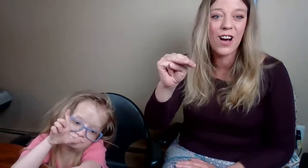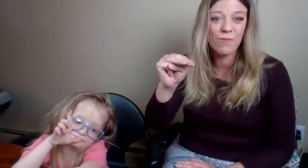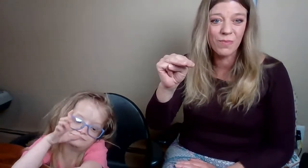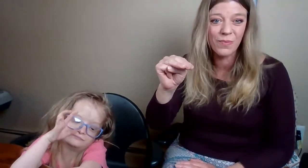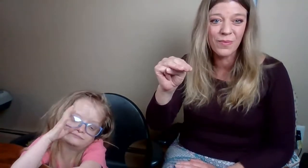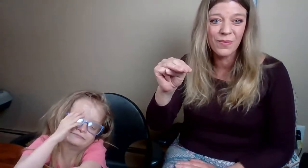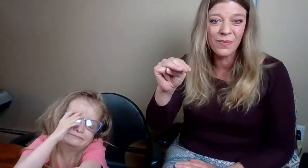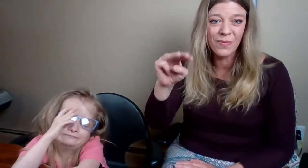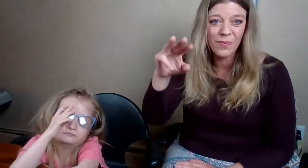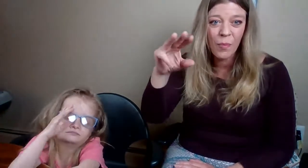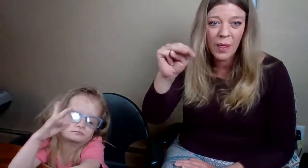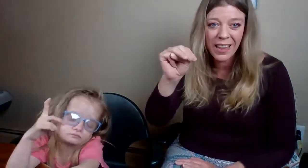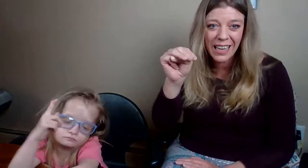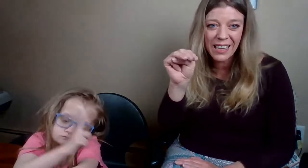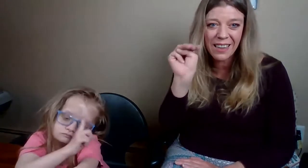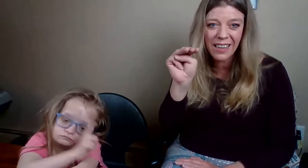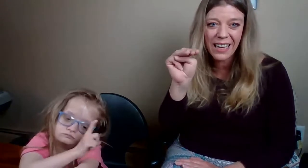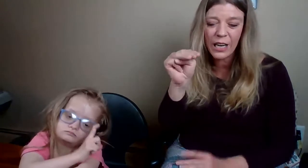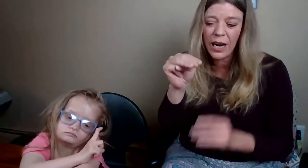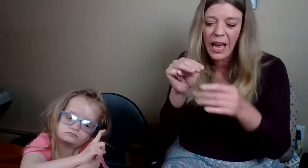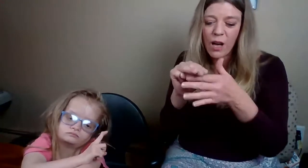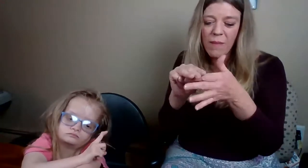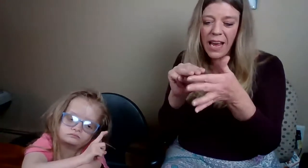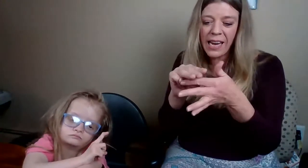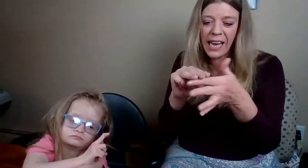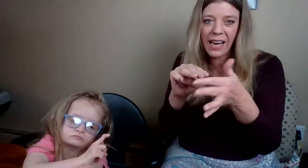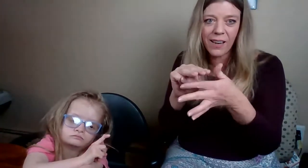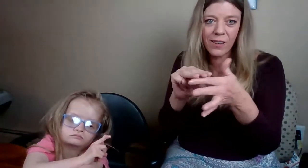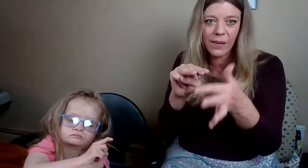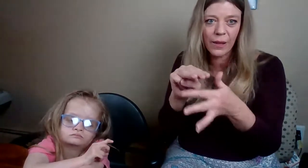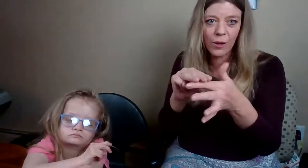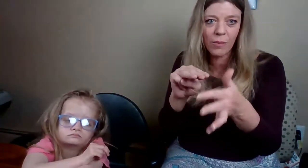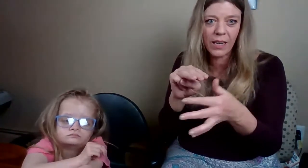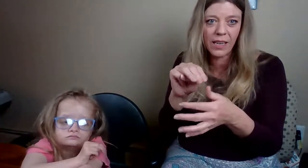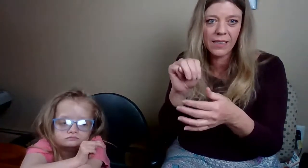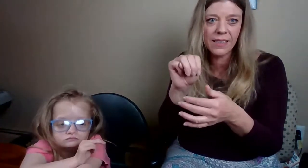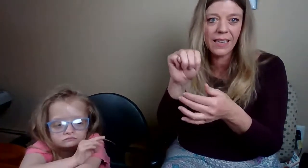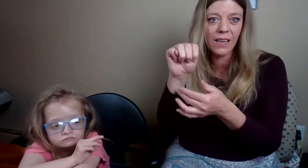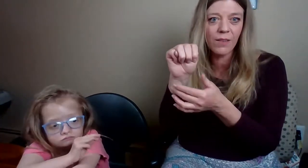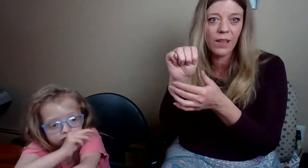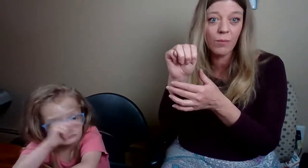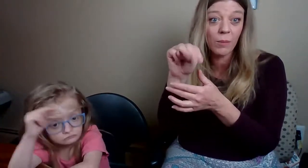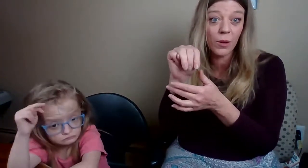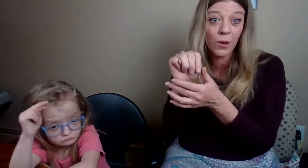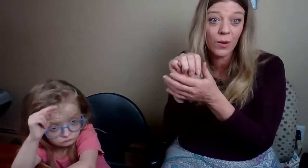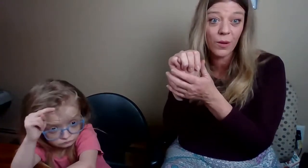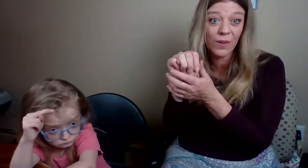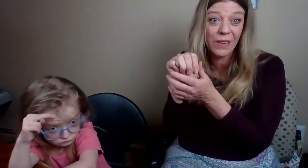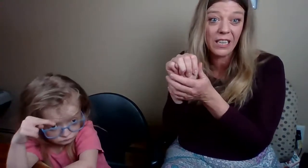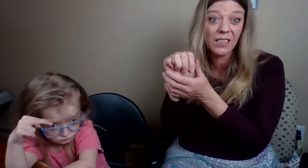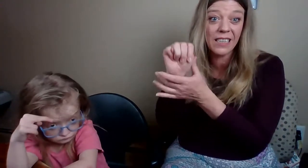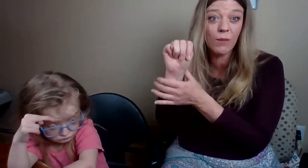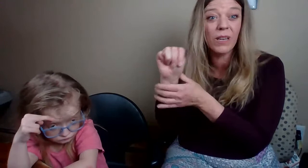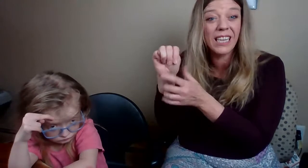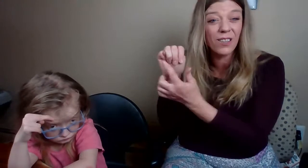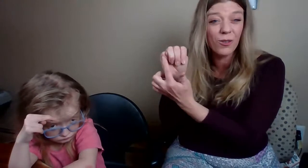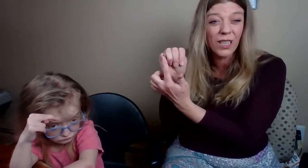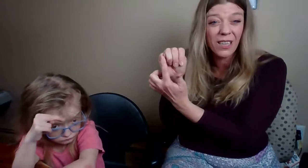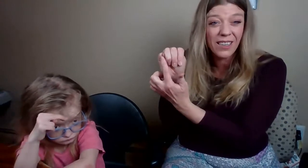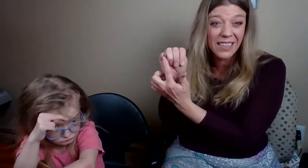M. Let your M hang out a little bit instead of some people curl their fingers down, but it gets really hard to